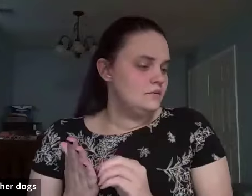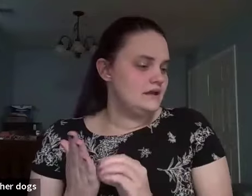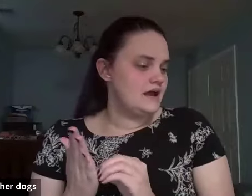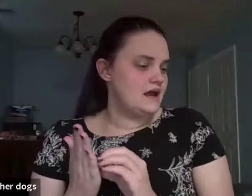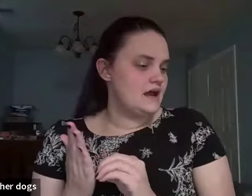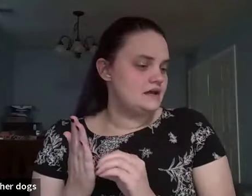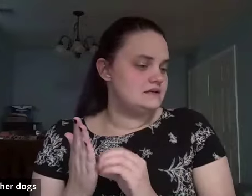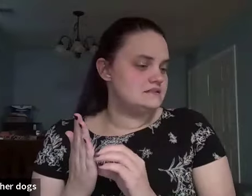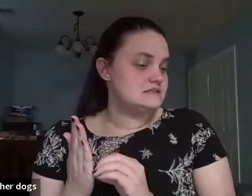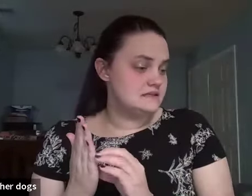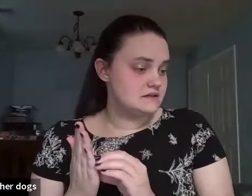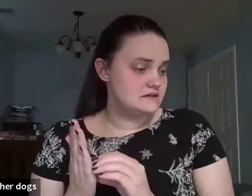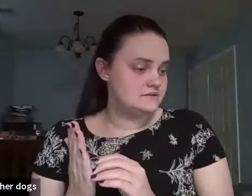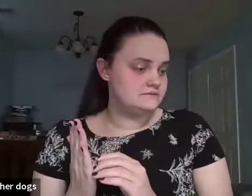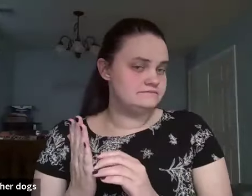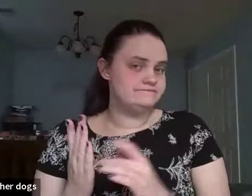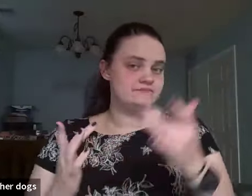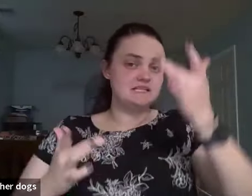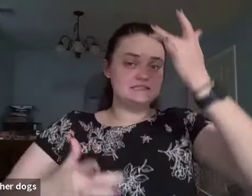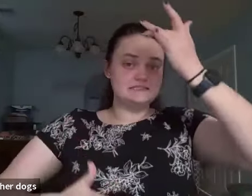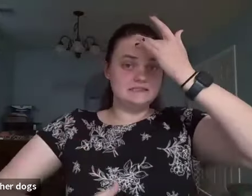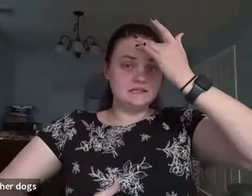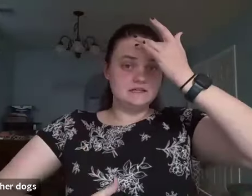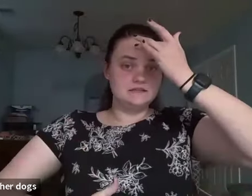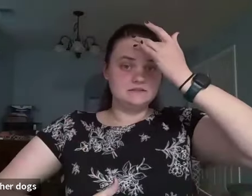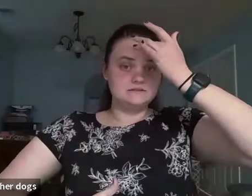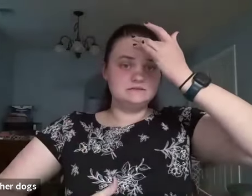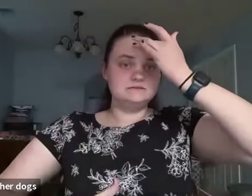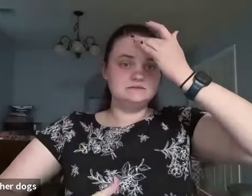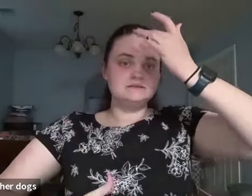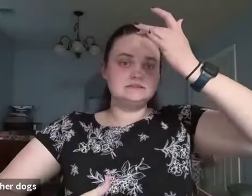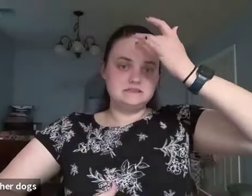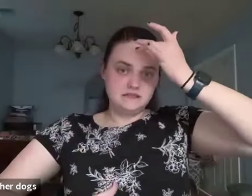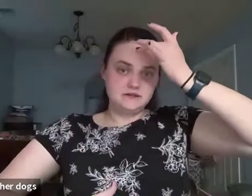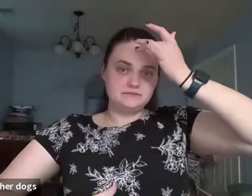We had sick. Thick. Thick.